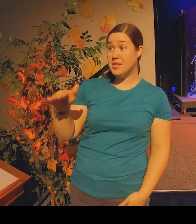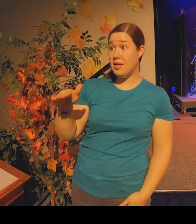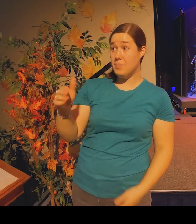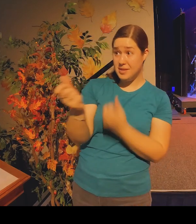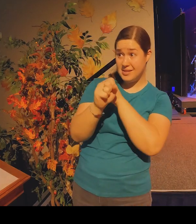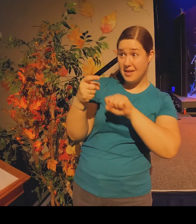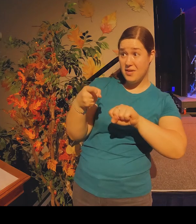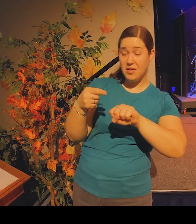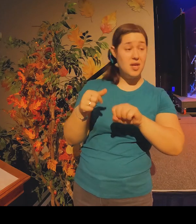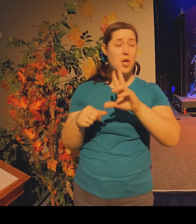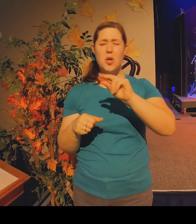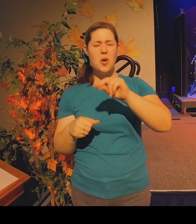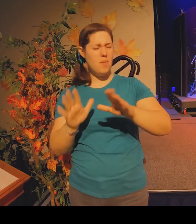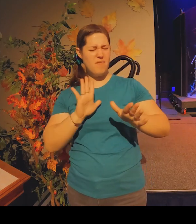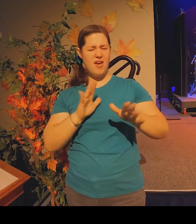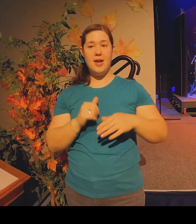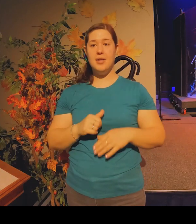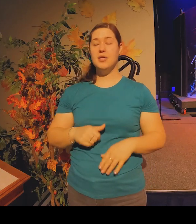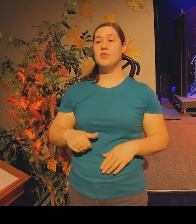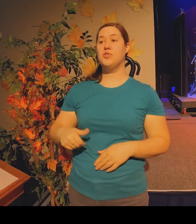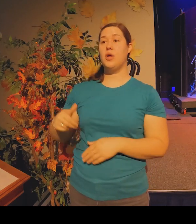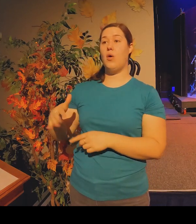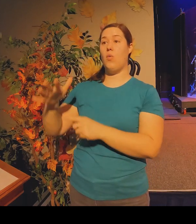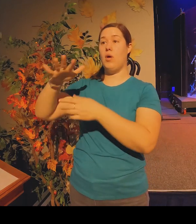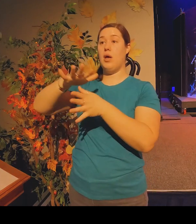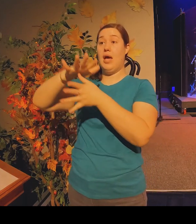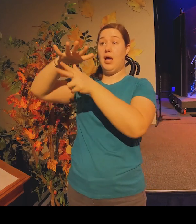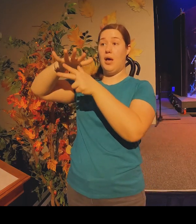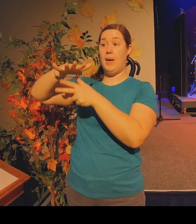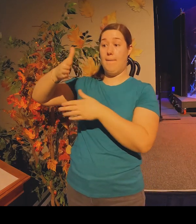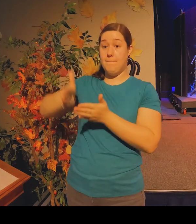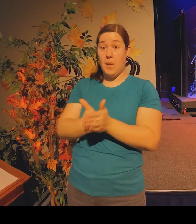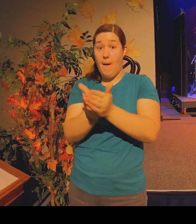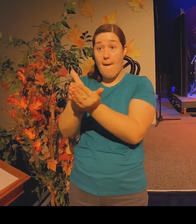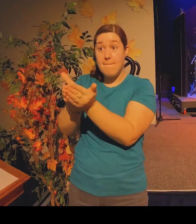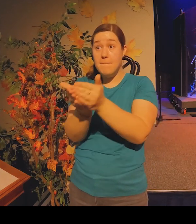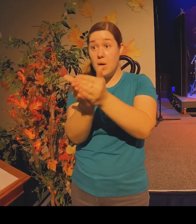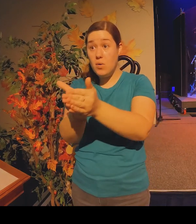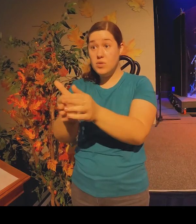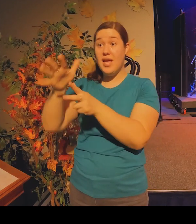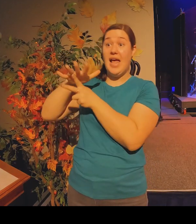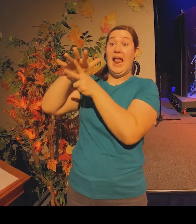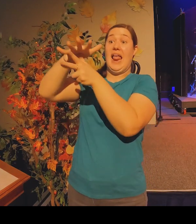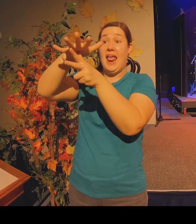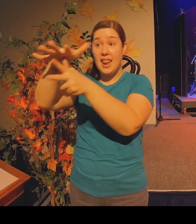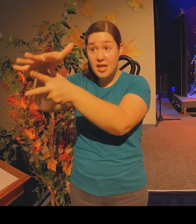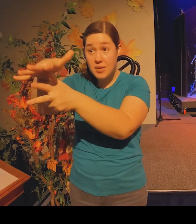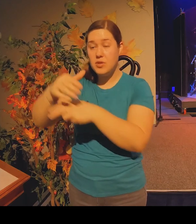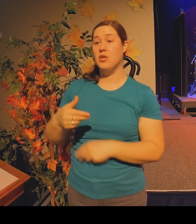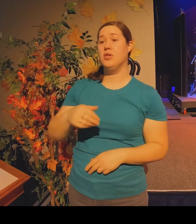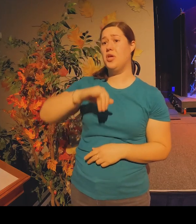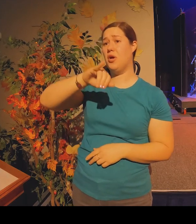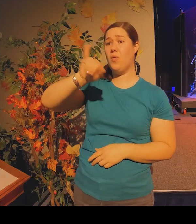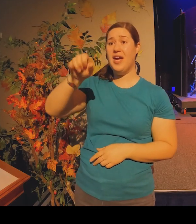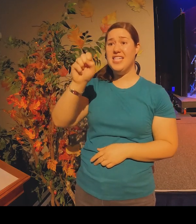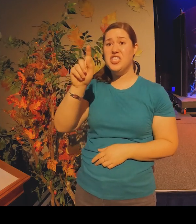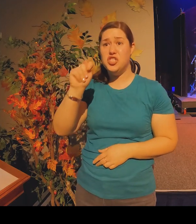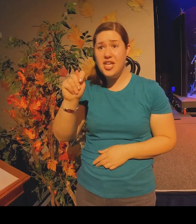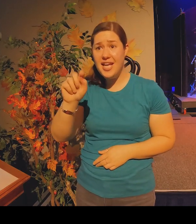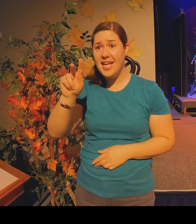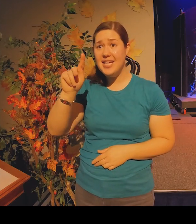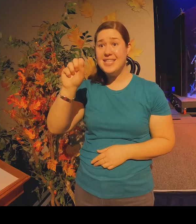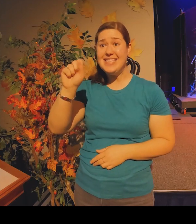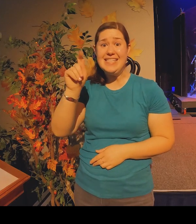he died, went to heaven and said, God, why didn't you save me? God said, I sent you a raft, a boat, and a jet ski. Why didn't you take